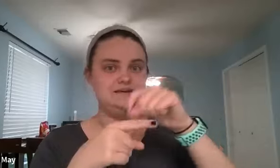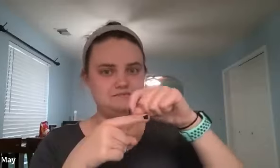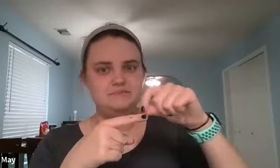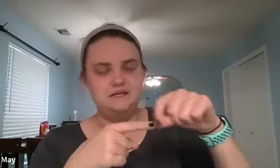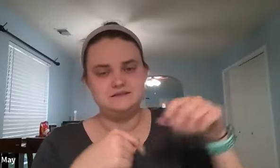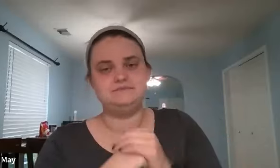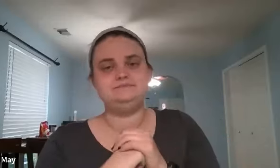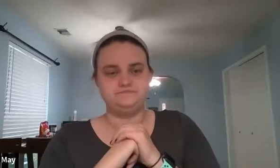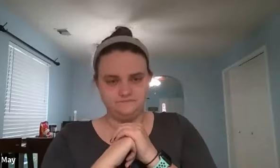green peas.